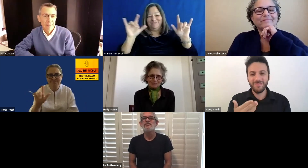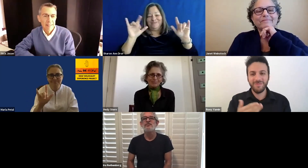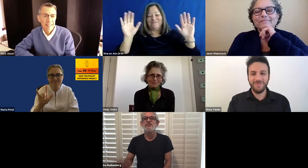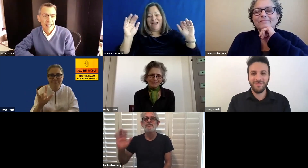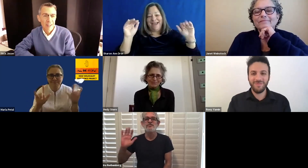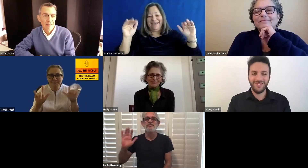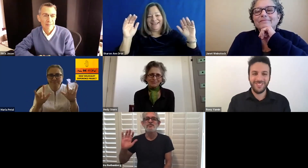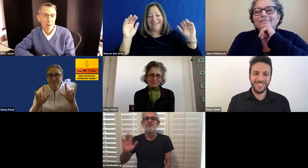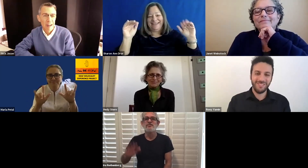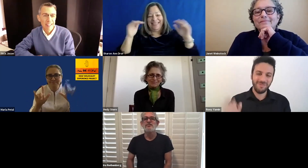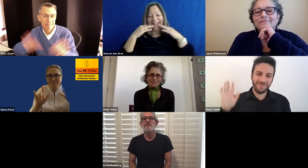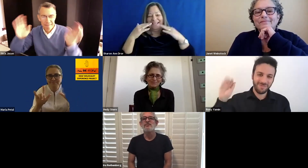Thank you. Bye-bye.